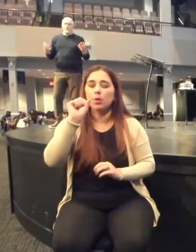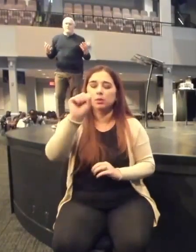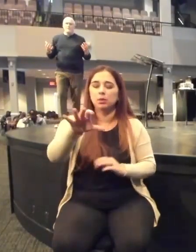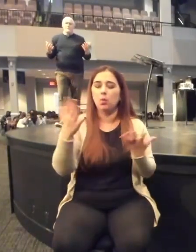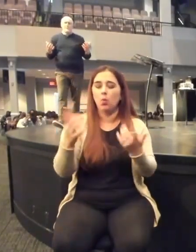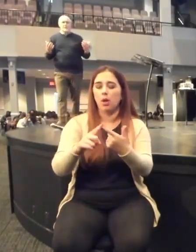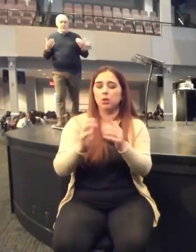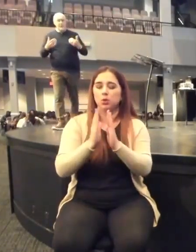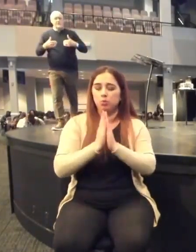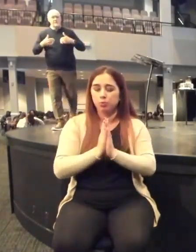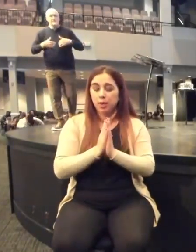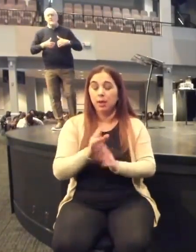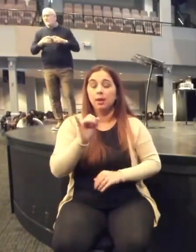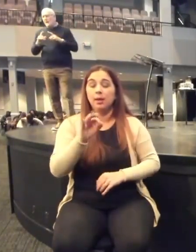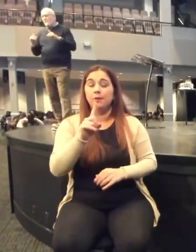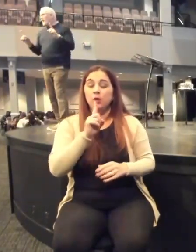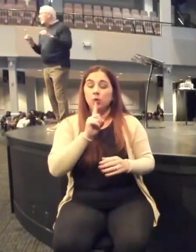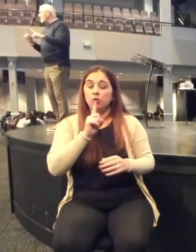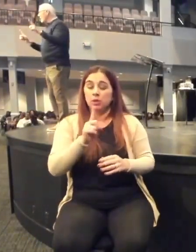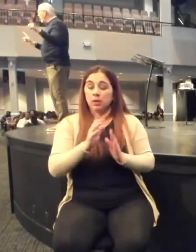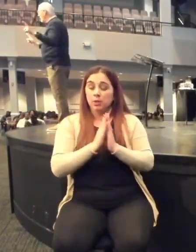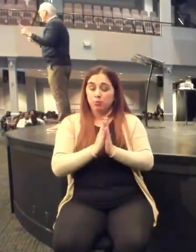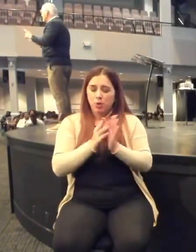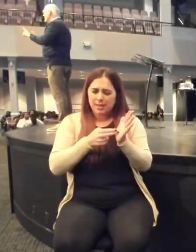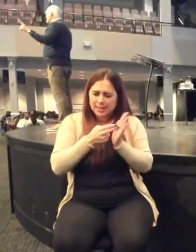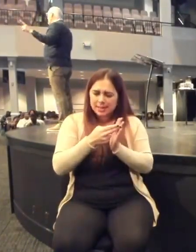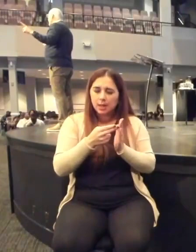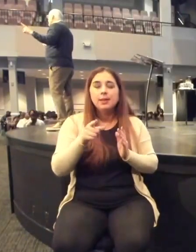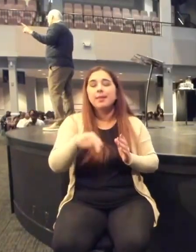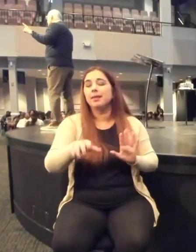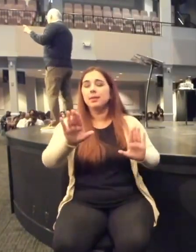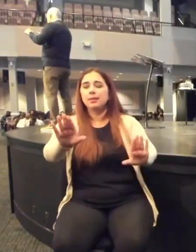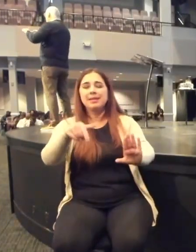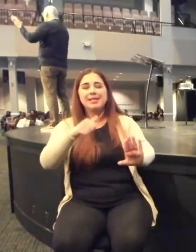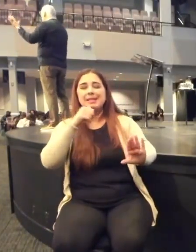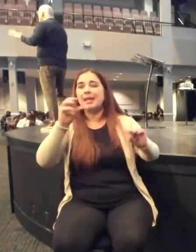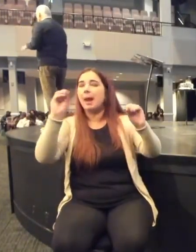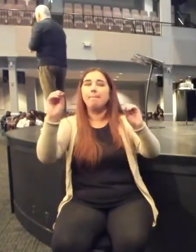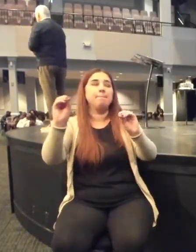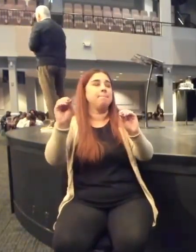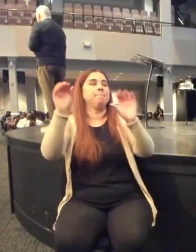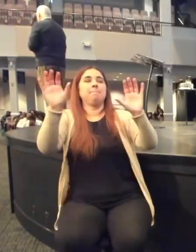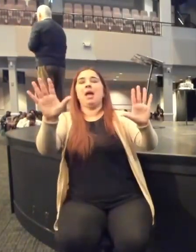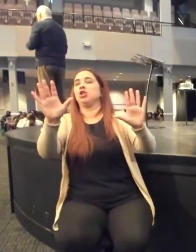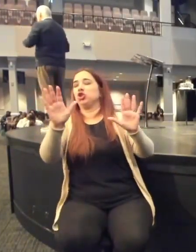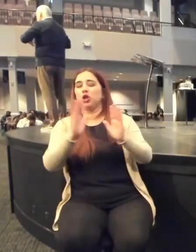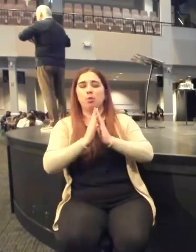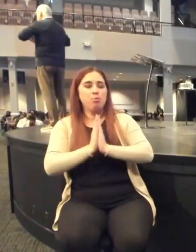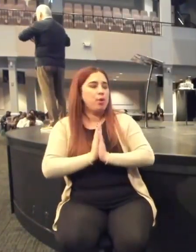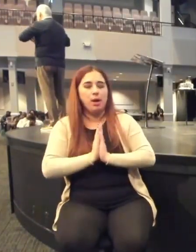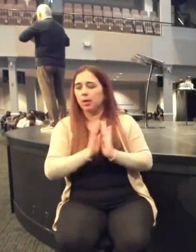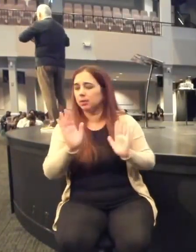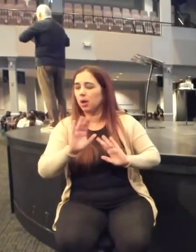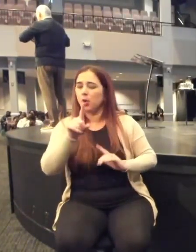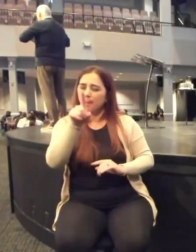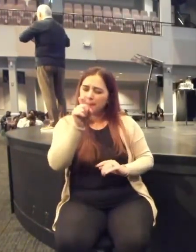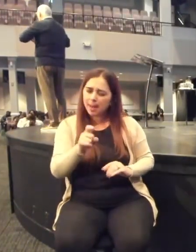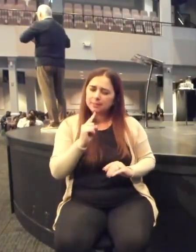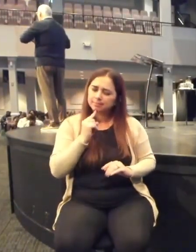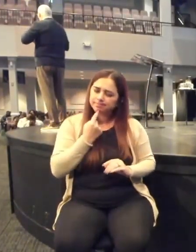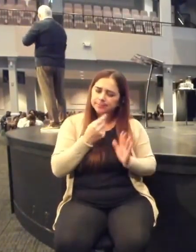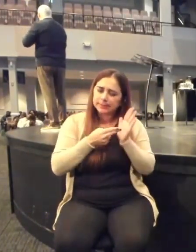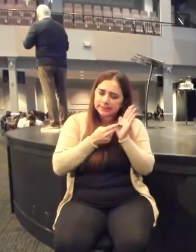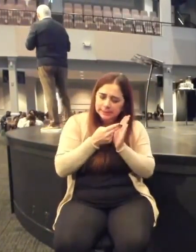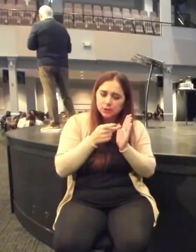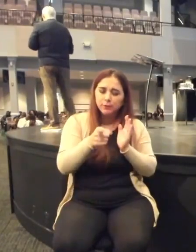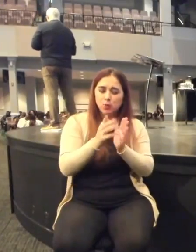to pray. If you'll pray it sincerely, it's not a magic prayer. Please understand this. It's not some magic incantation. You need to be sincere as you pray this